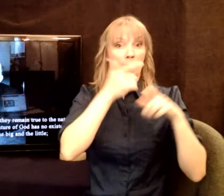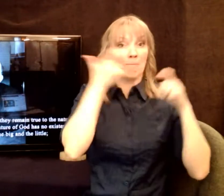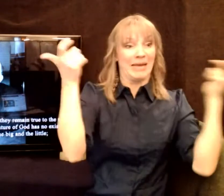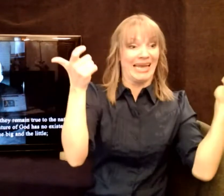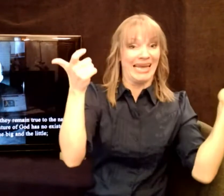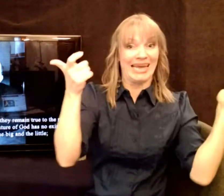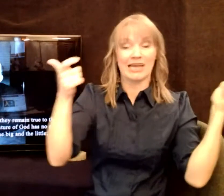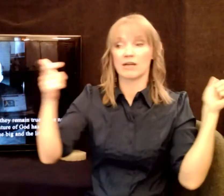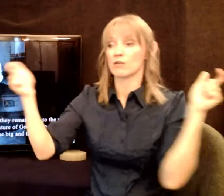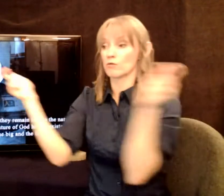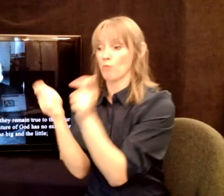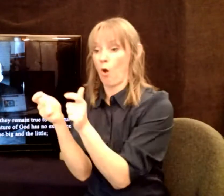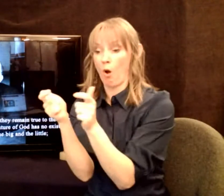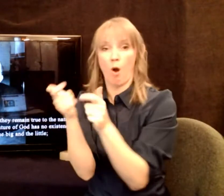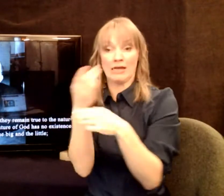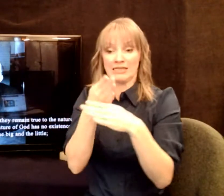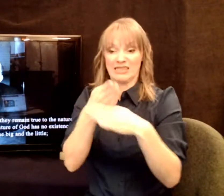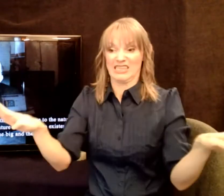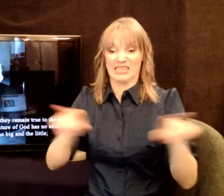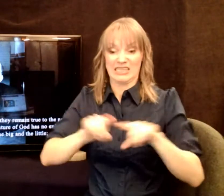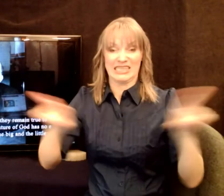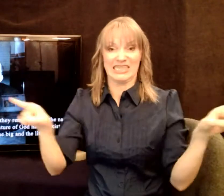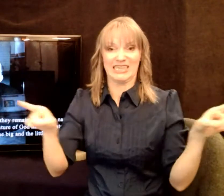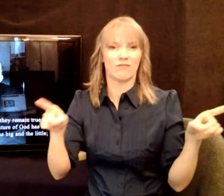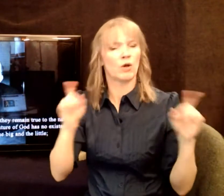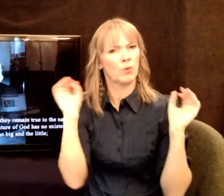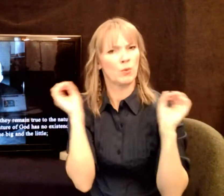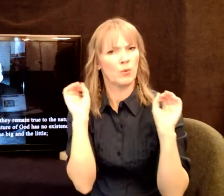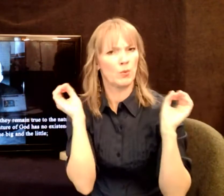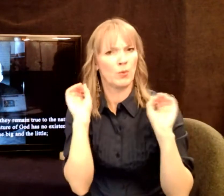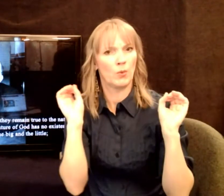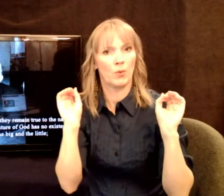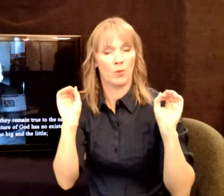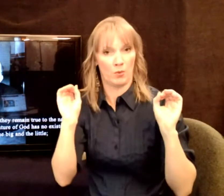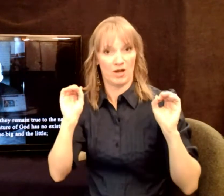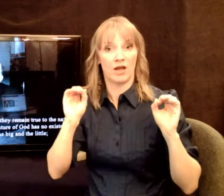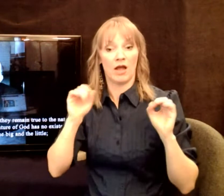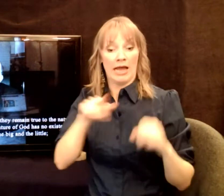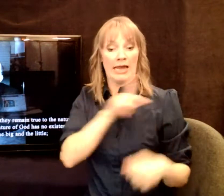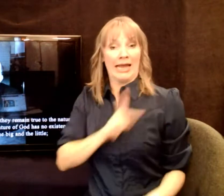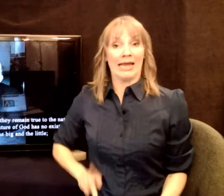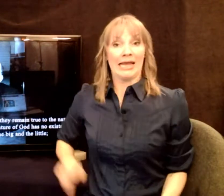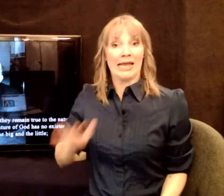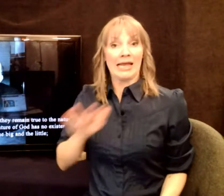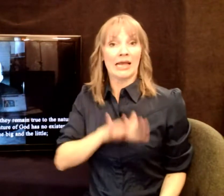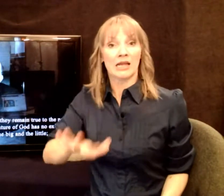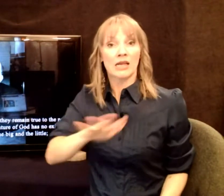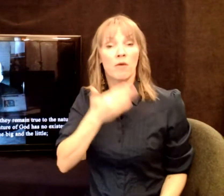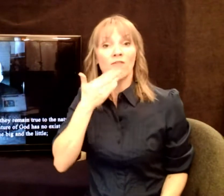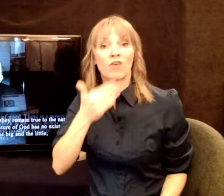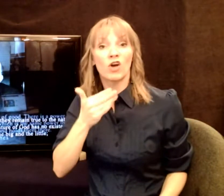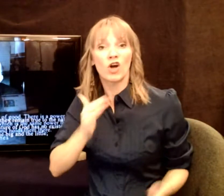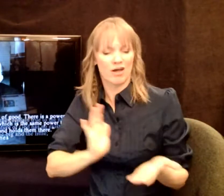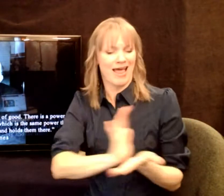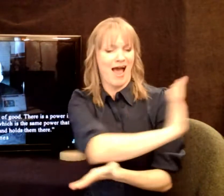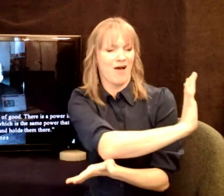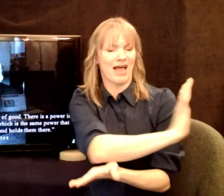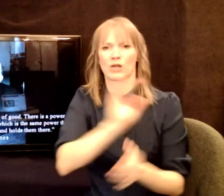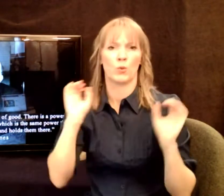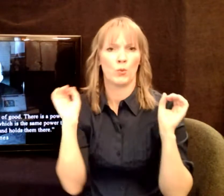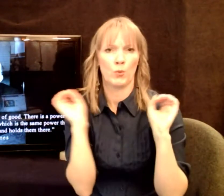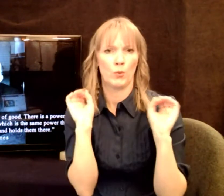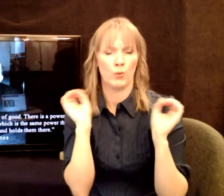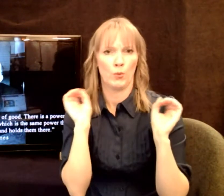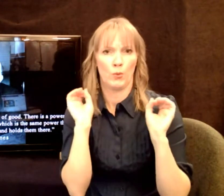between the big and the little. Nothing is an outcast in the kingdom of good. There's a